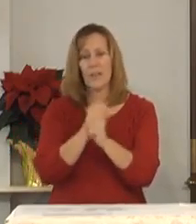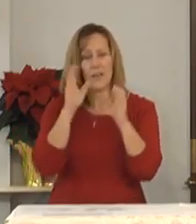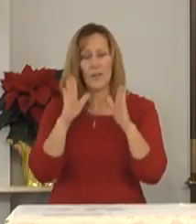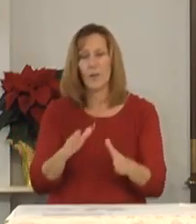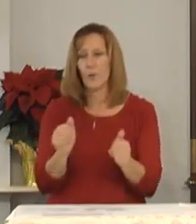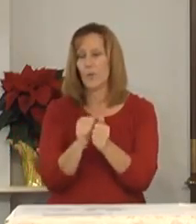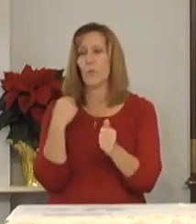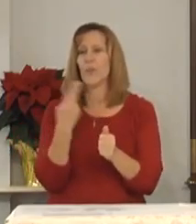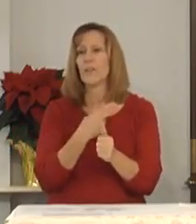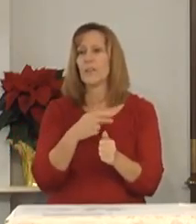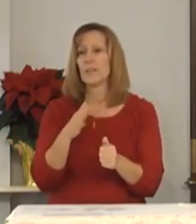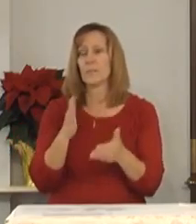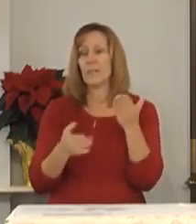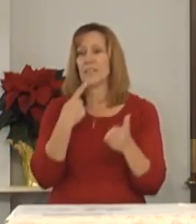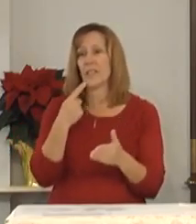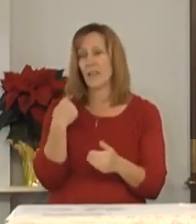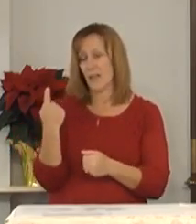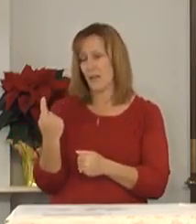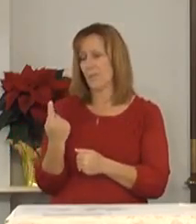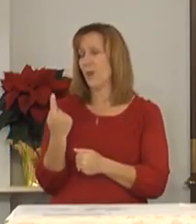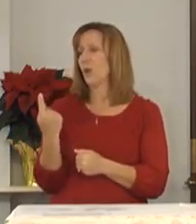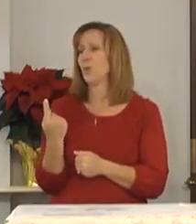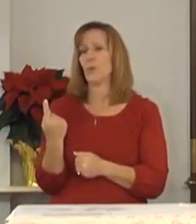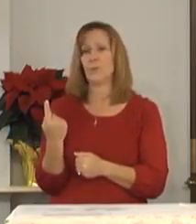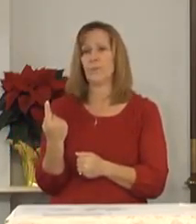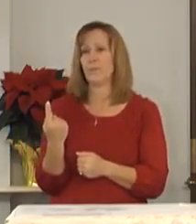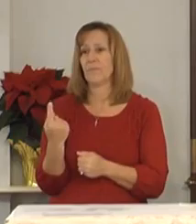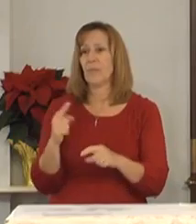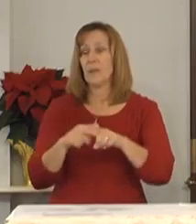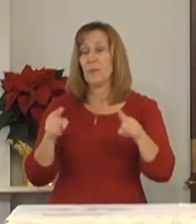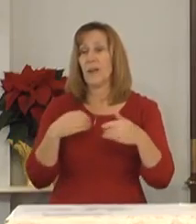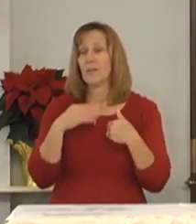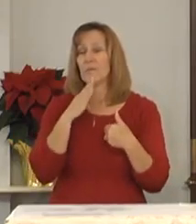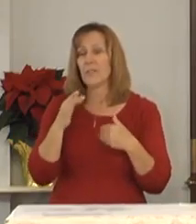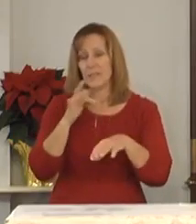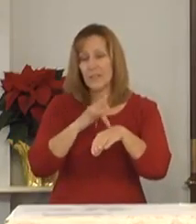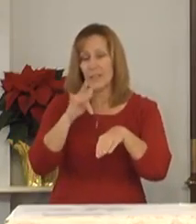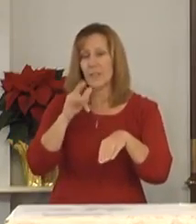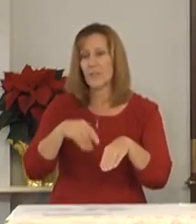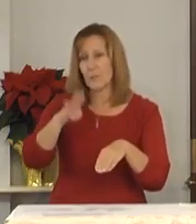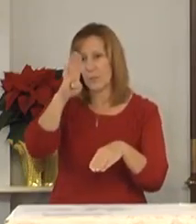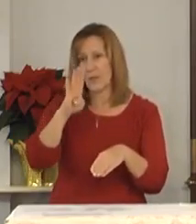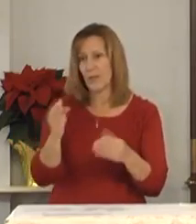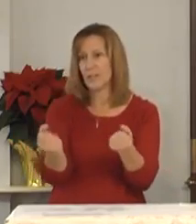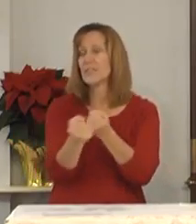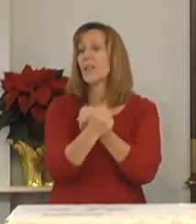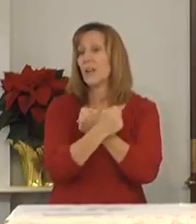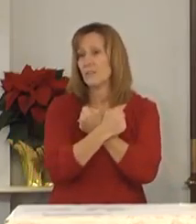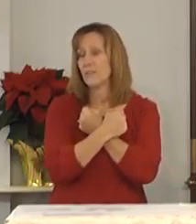one among us may say, I am alone, but I have been touched by God's love.